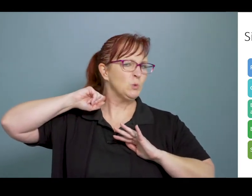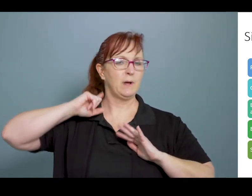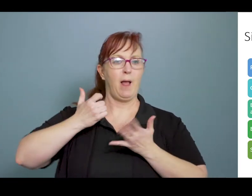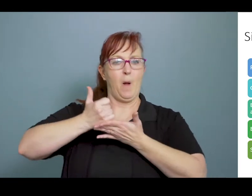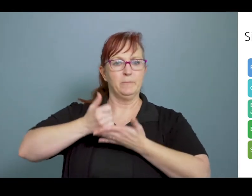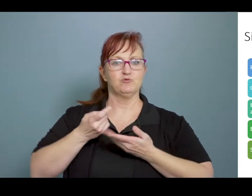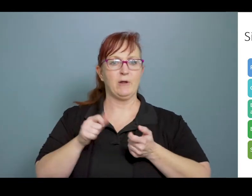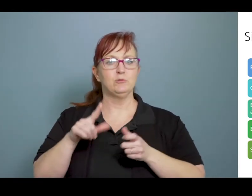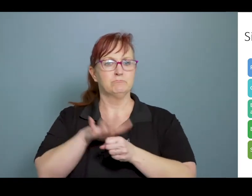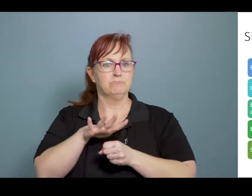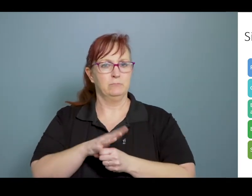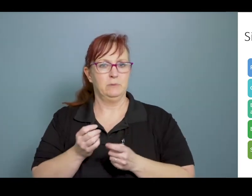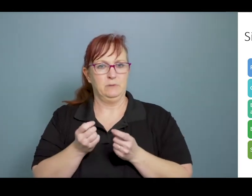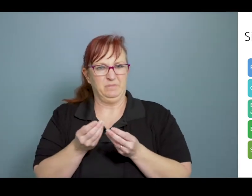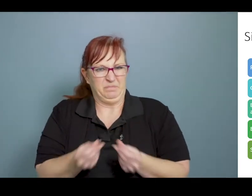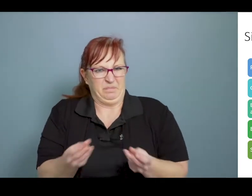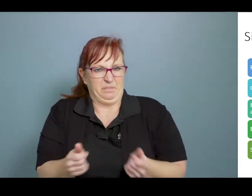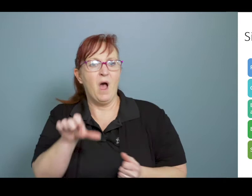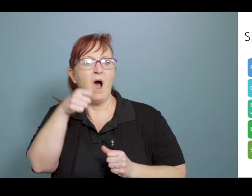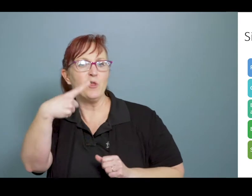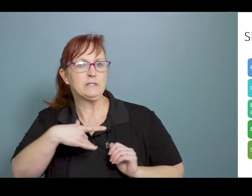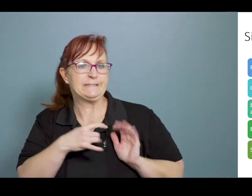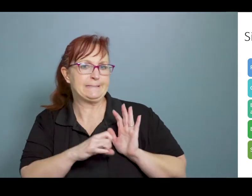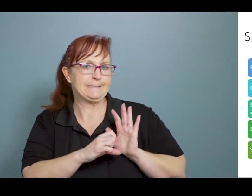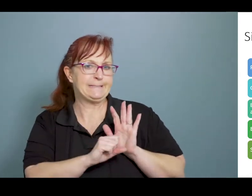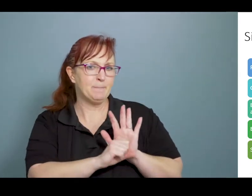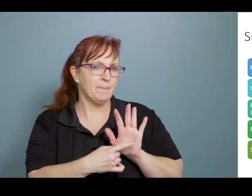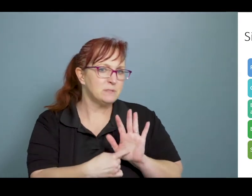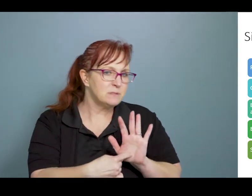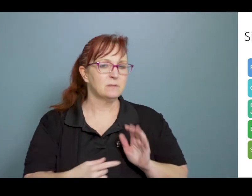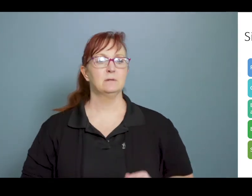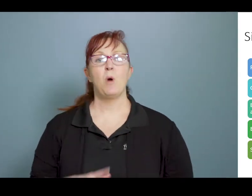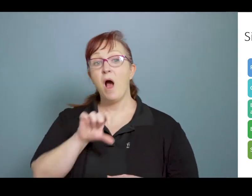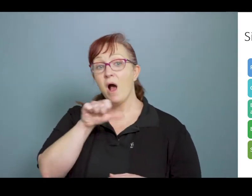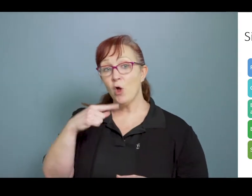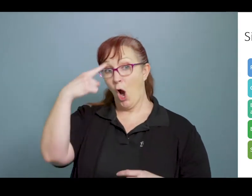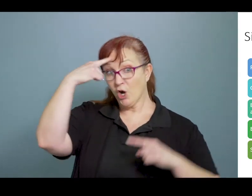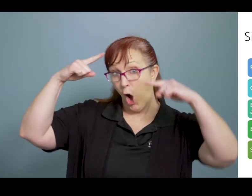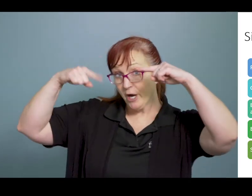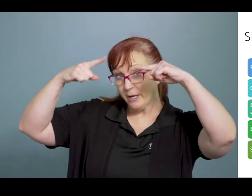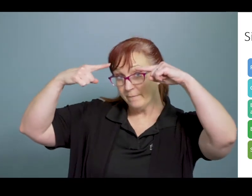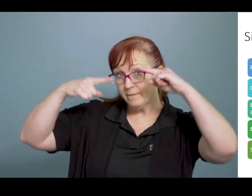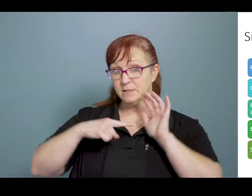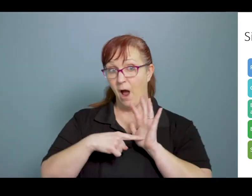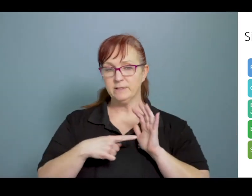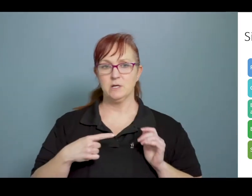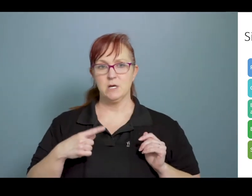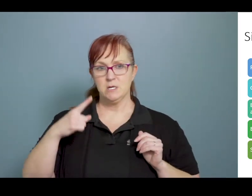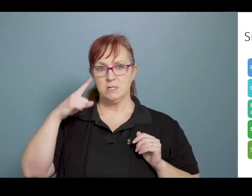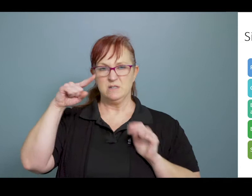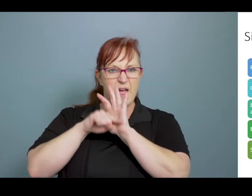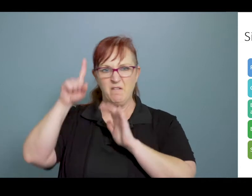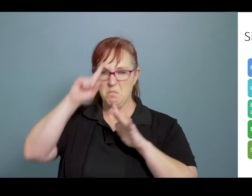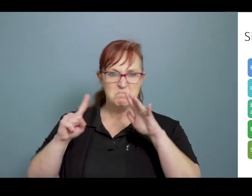mitigate some of the other symptoms. Some cognitive signs and symptoms of distress: ruminating thoughts, poor